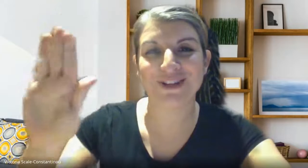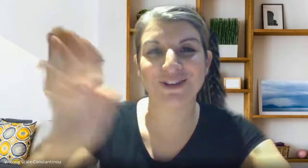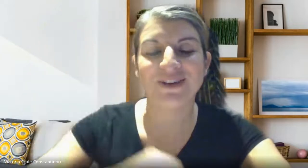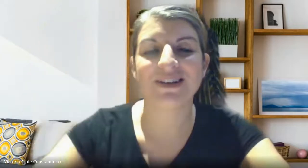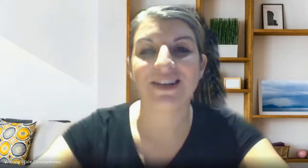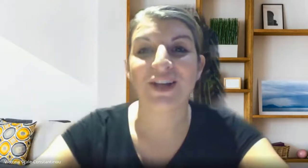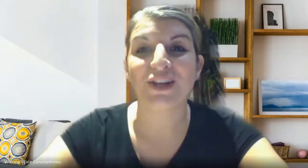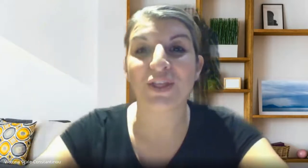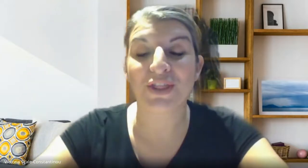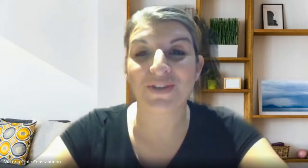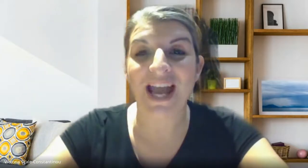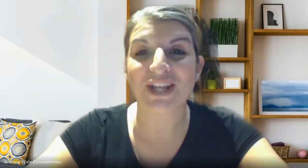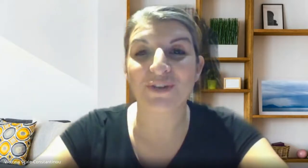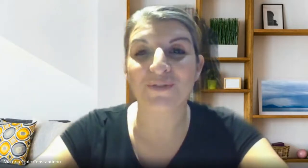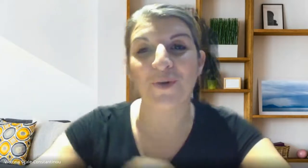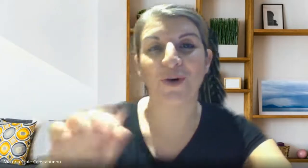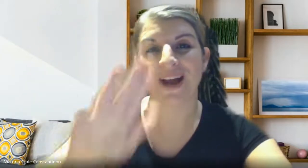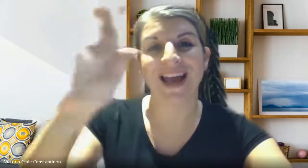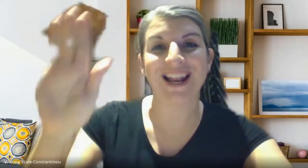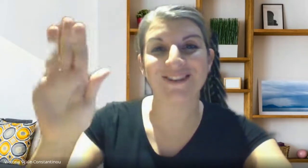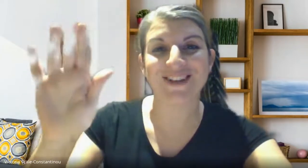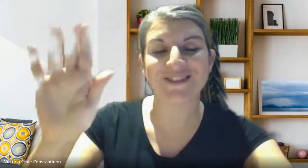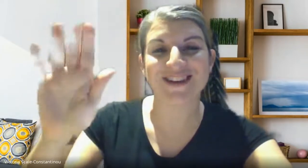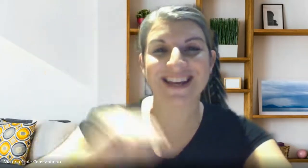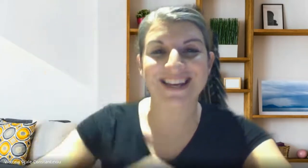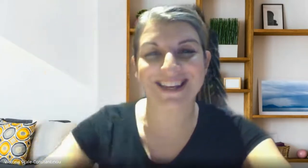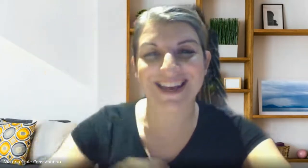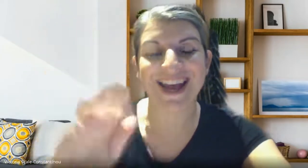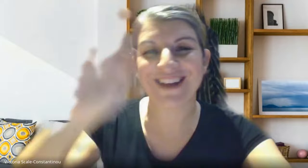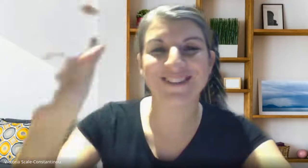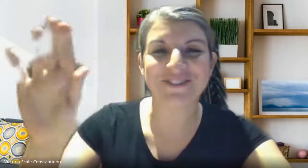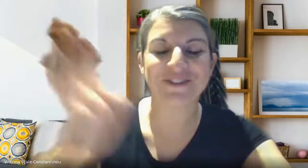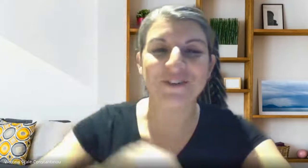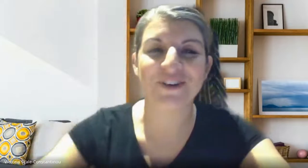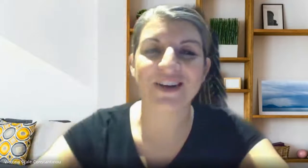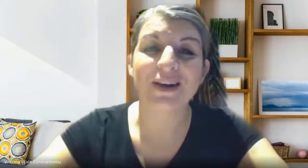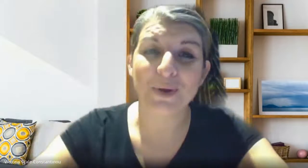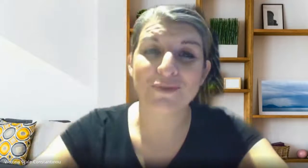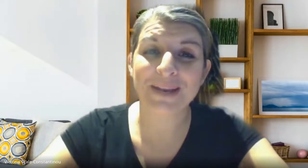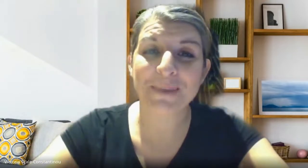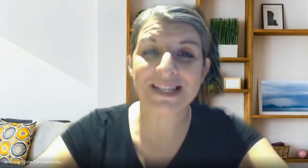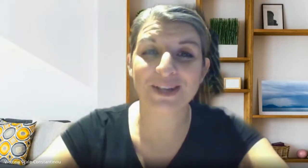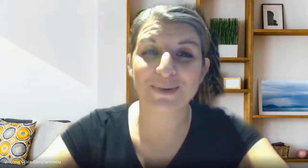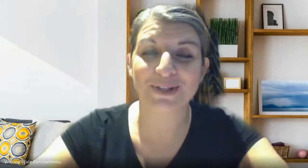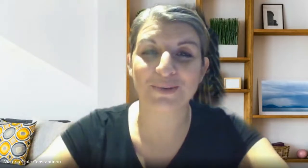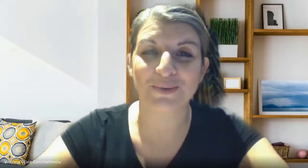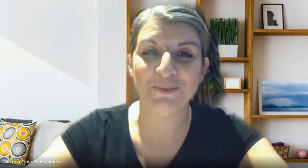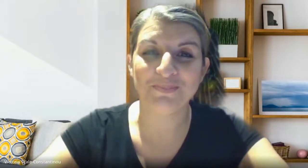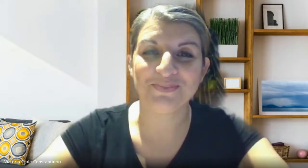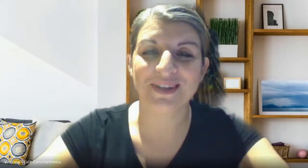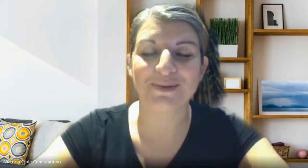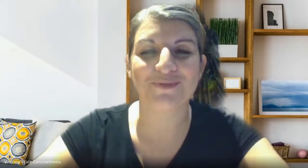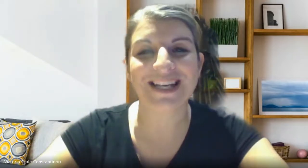Year 2. Year 3 and Year 4. Hello Year 3. Hello Year 4. We are really missing you in